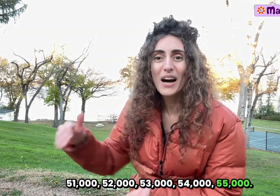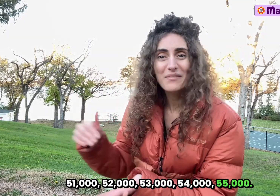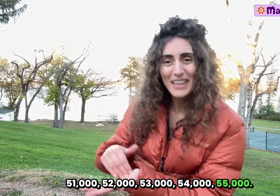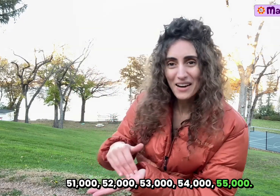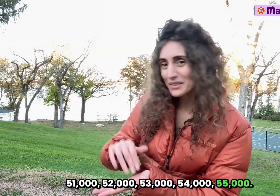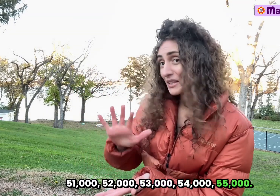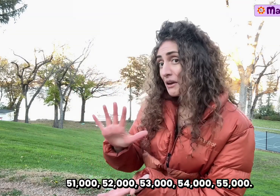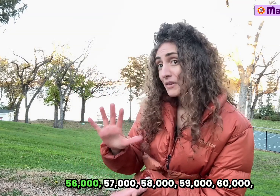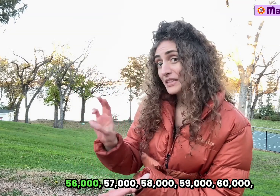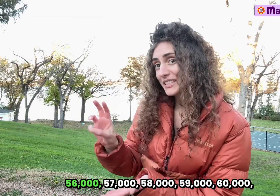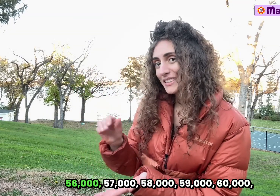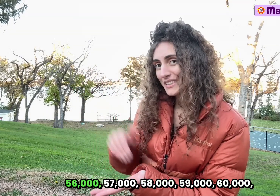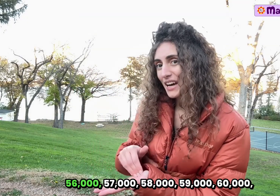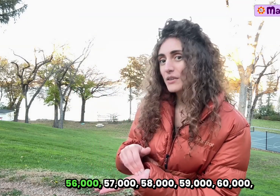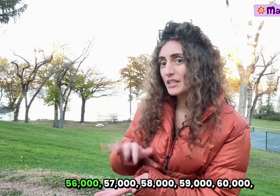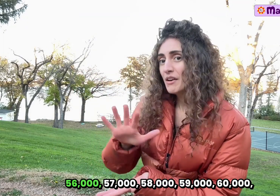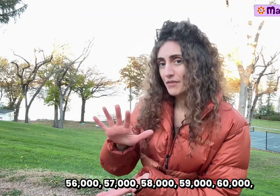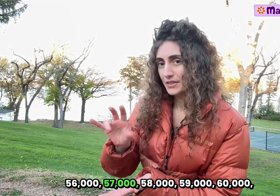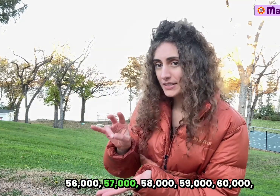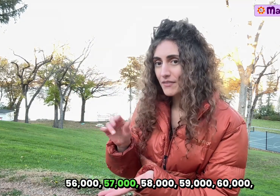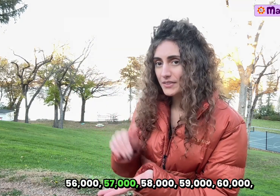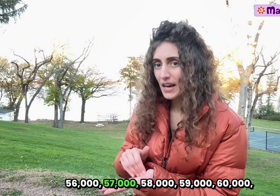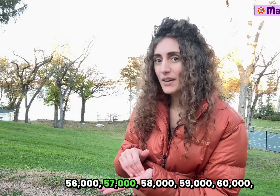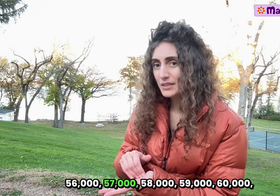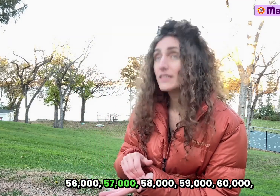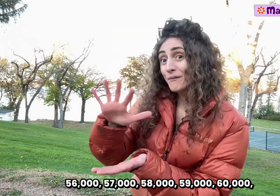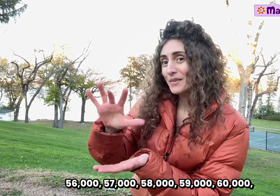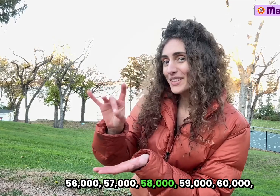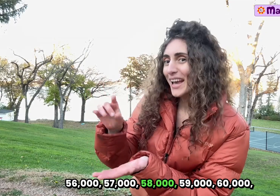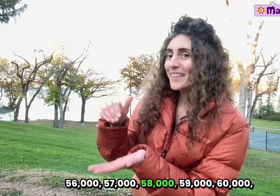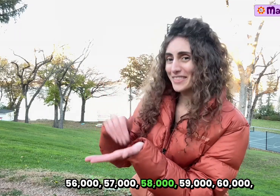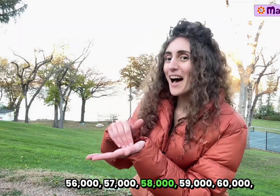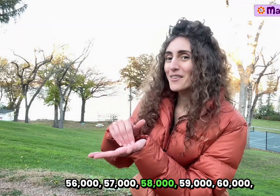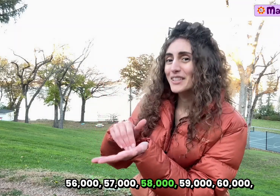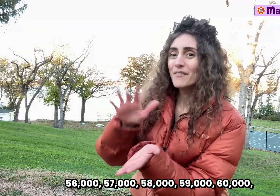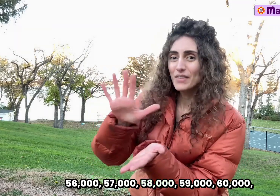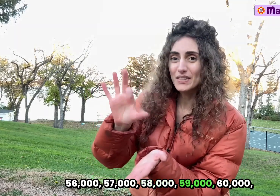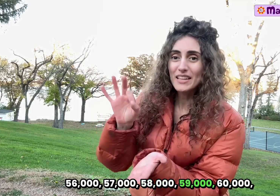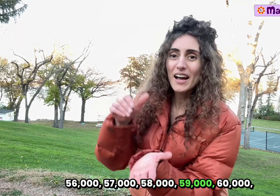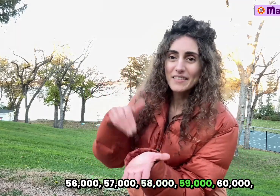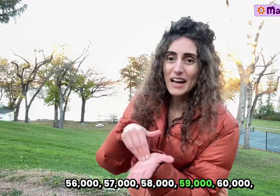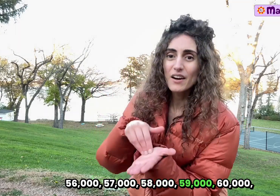,000, 56,000, 57,000, 58,000, 59,000,